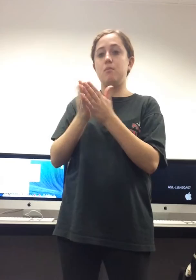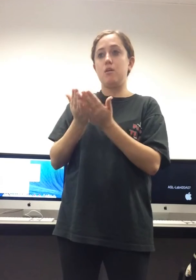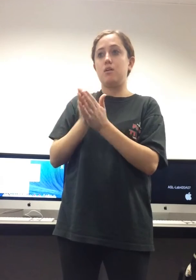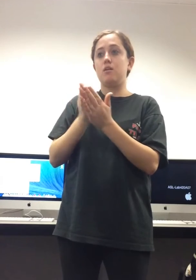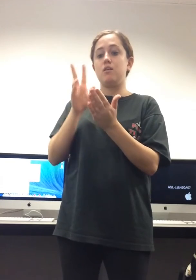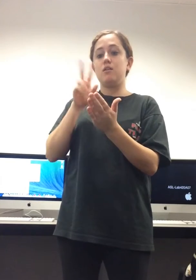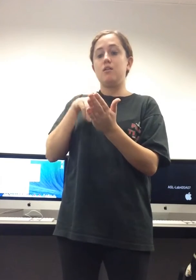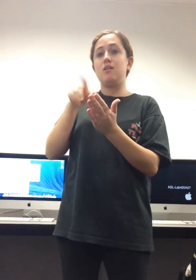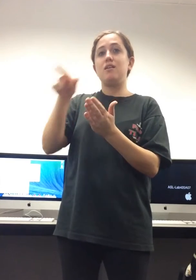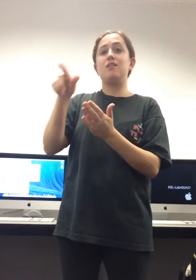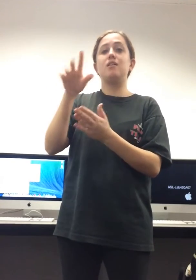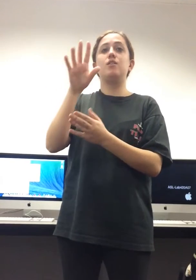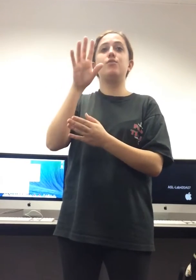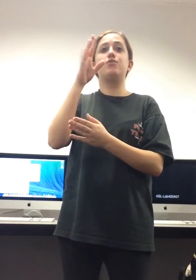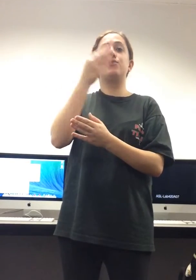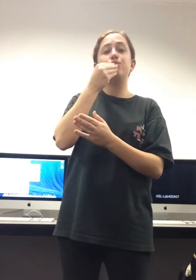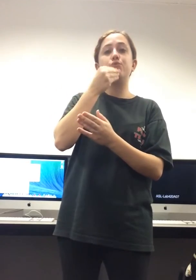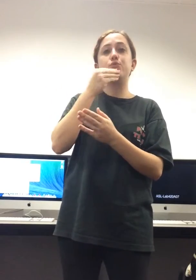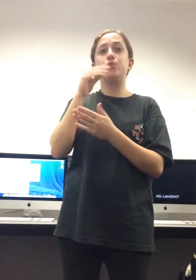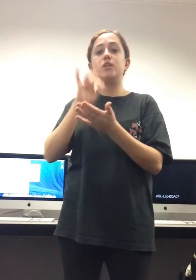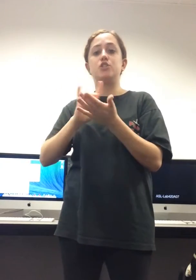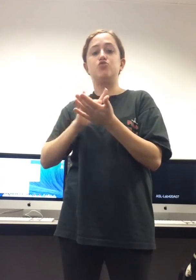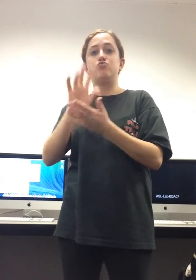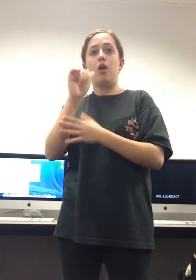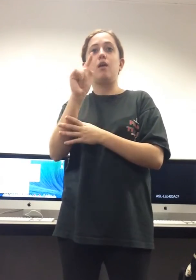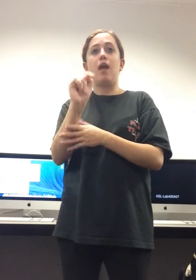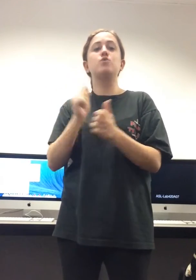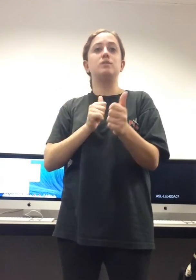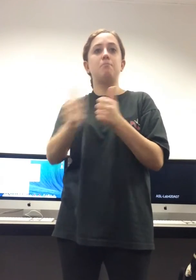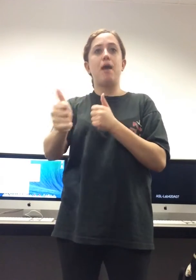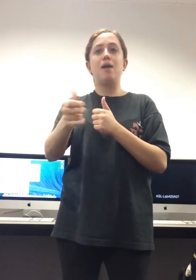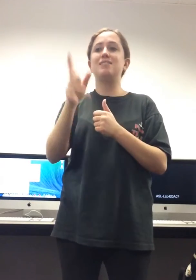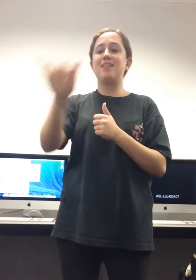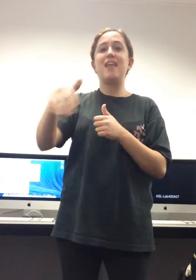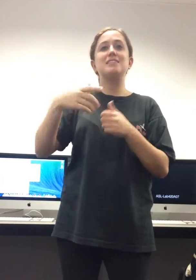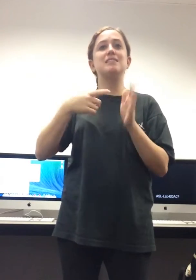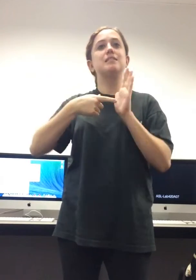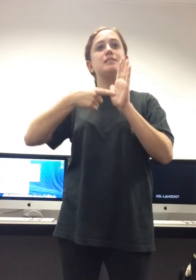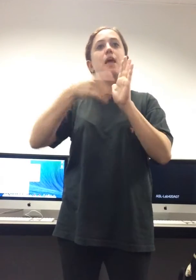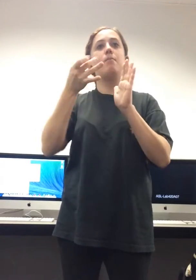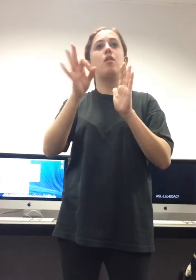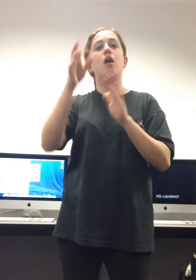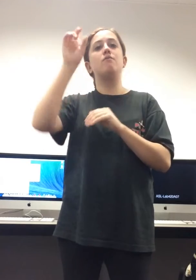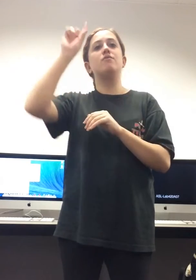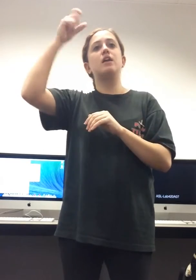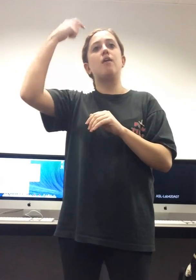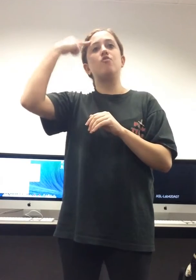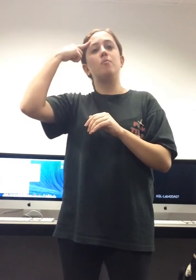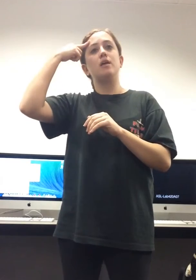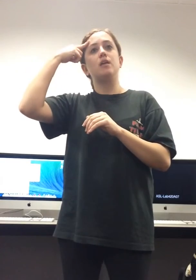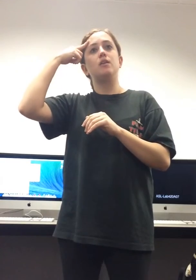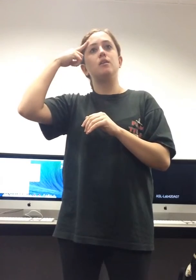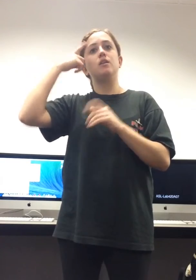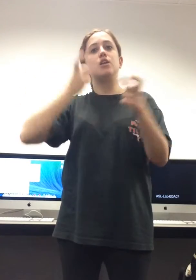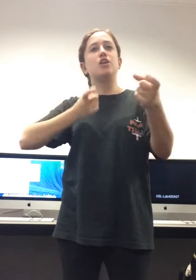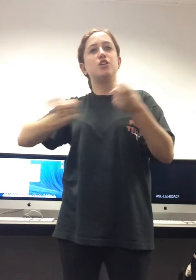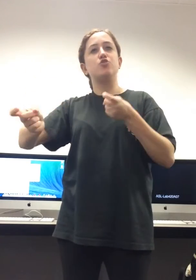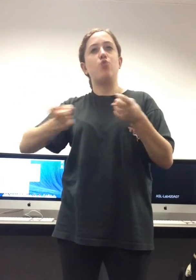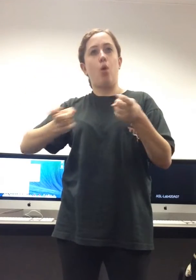was passed. That's an example of government regulation. But remember, government regulation can go